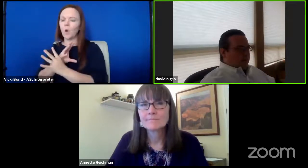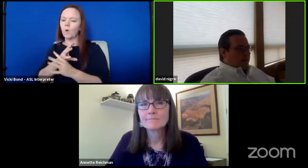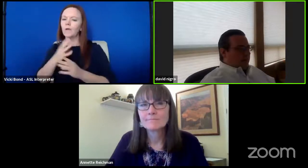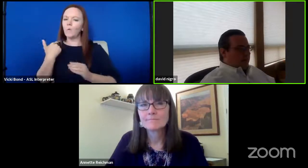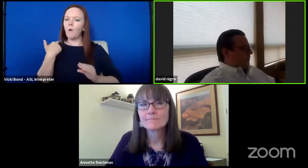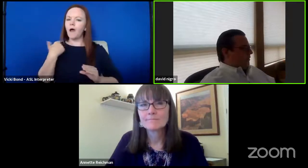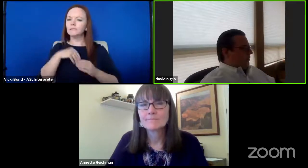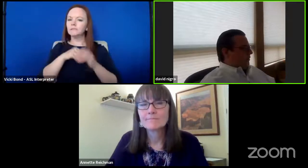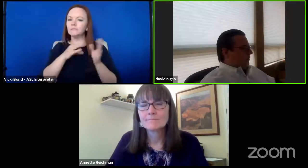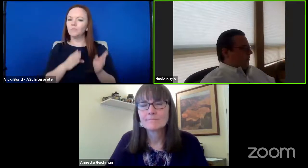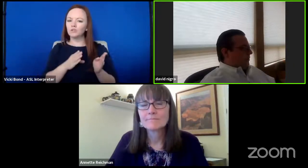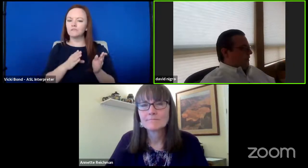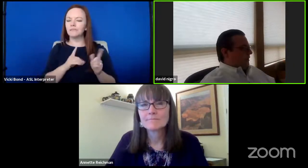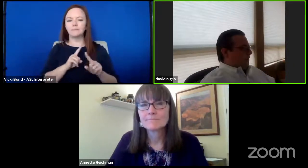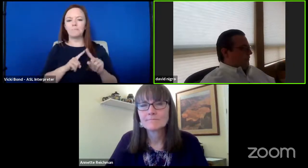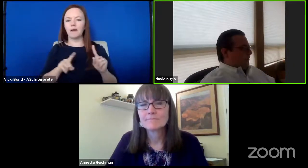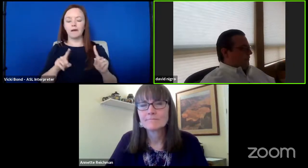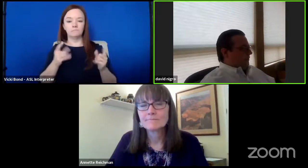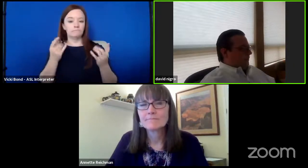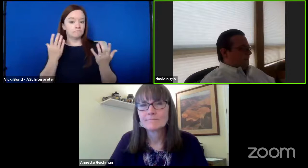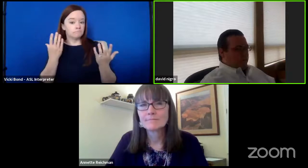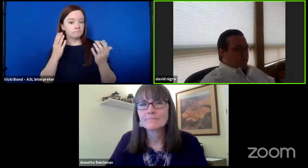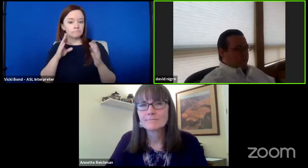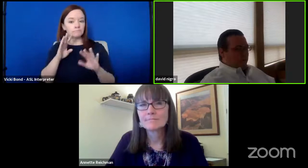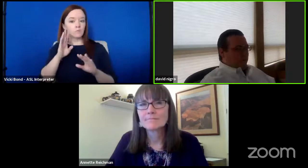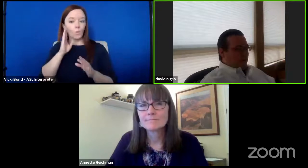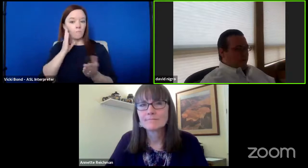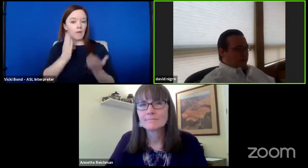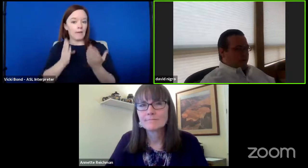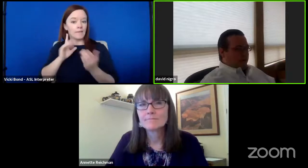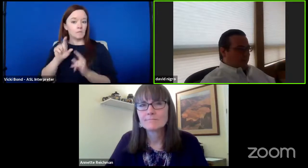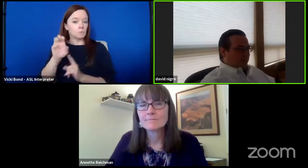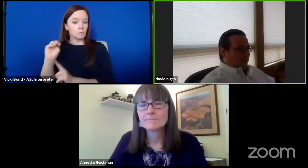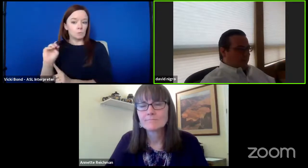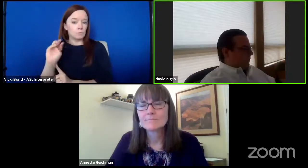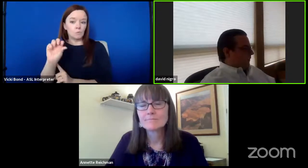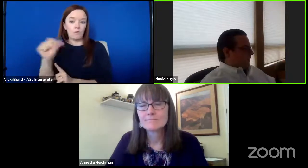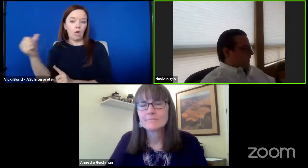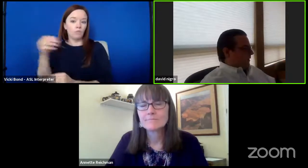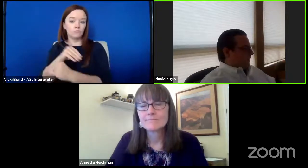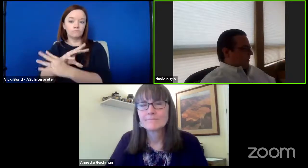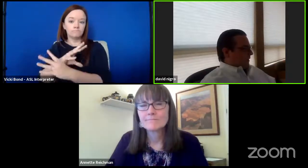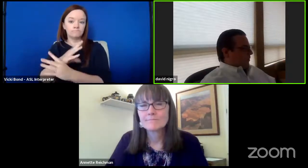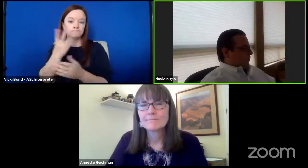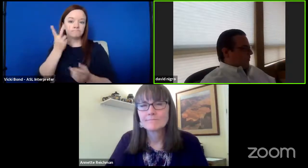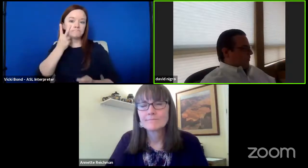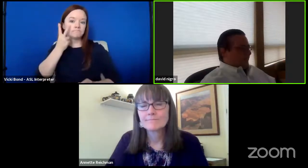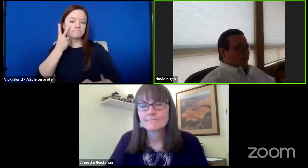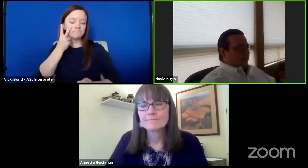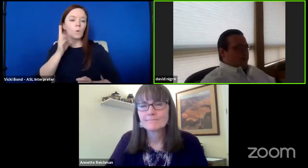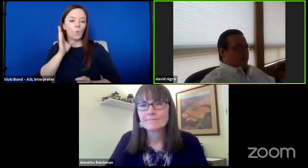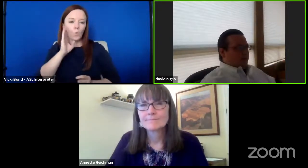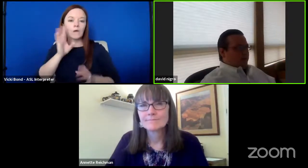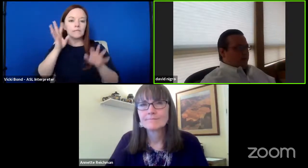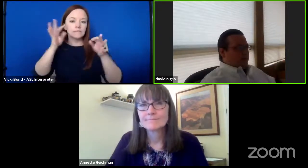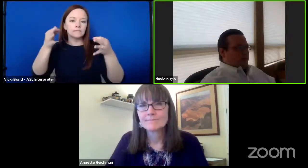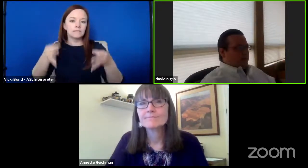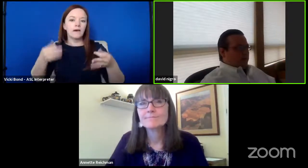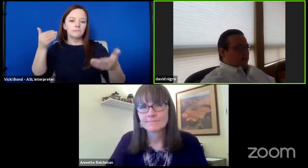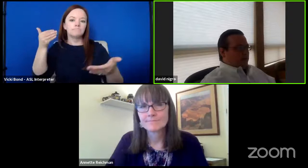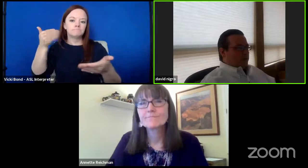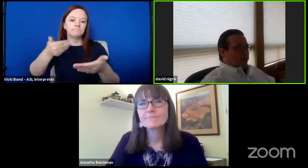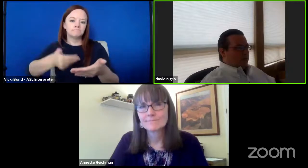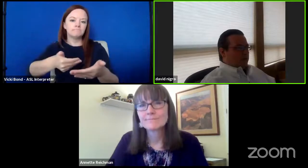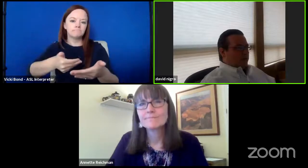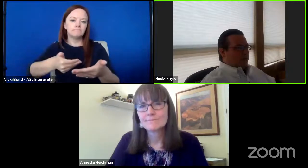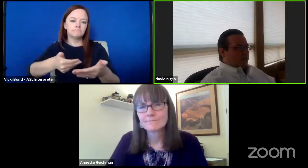scheduled, or if that will be via Zoom or another electronic platform. We'll make that decision as